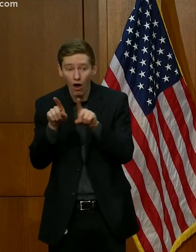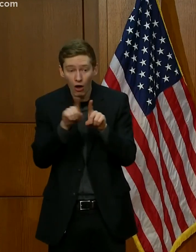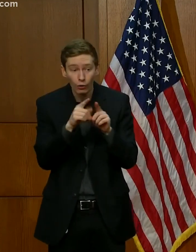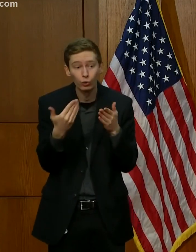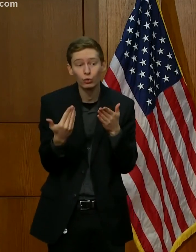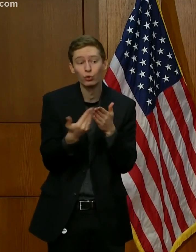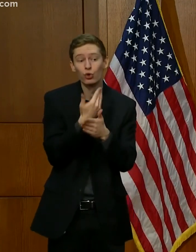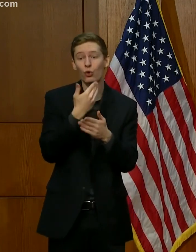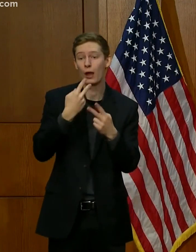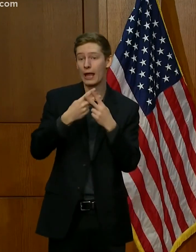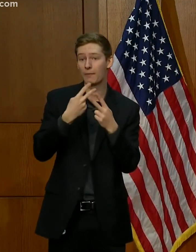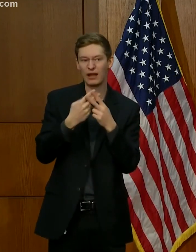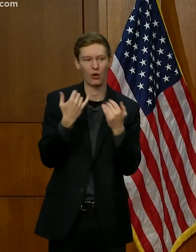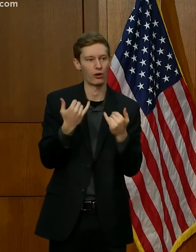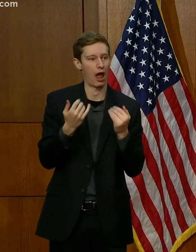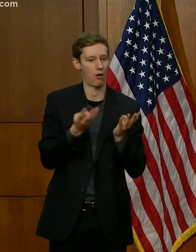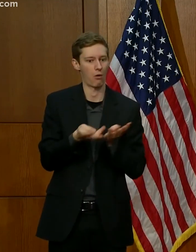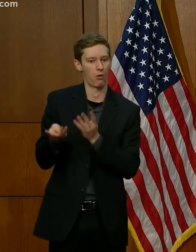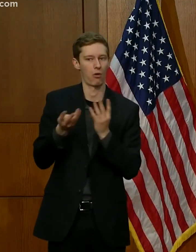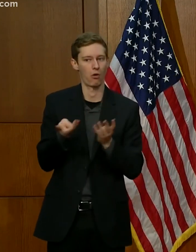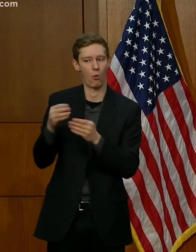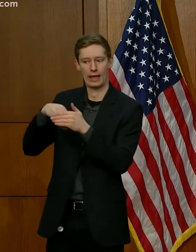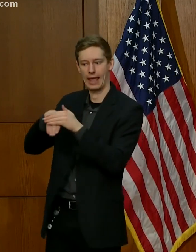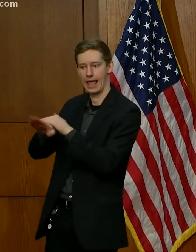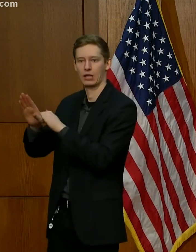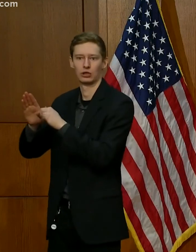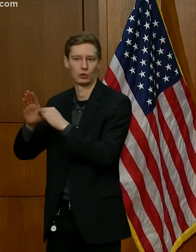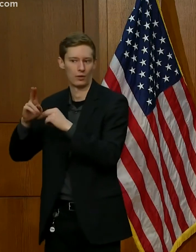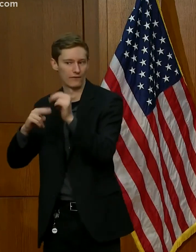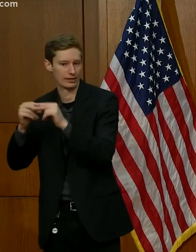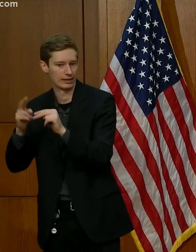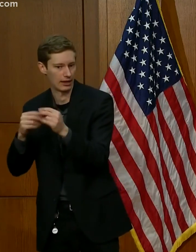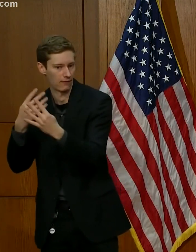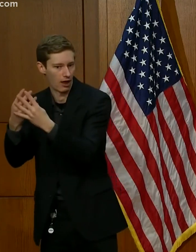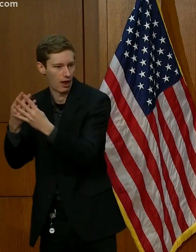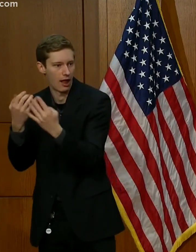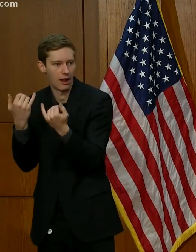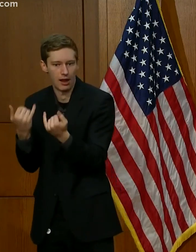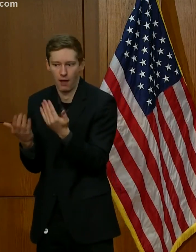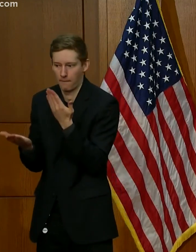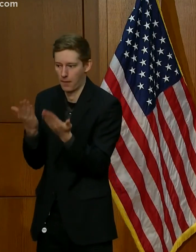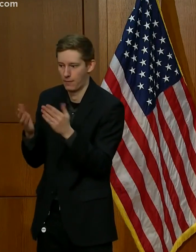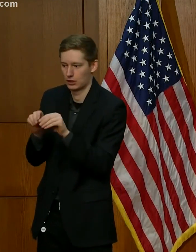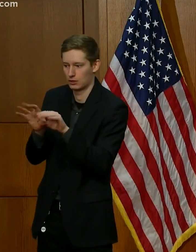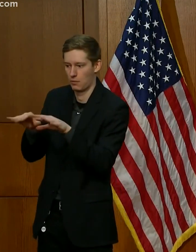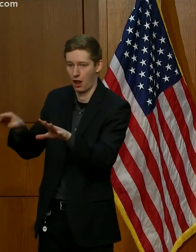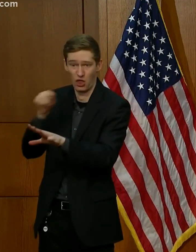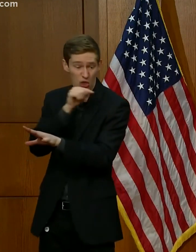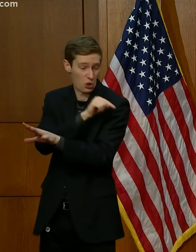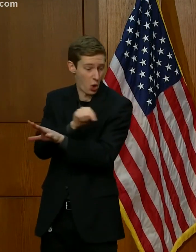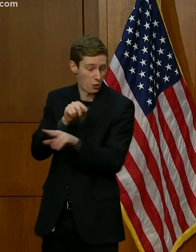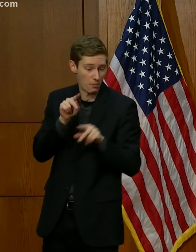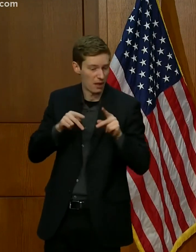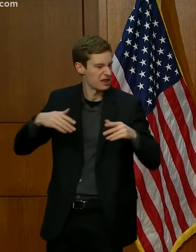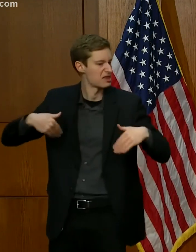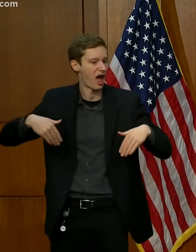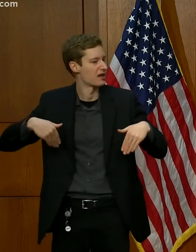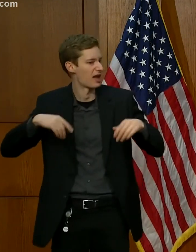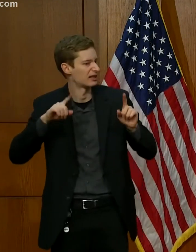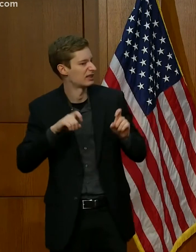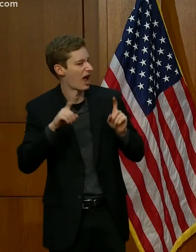these parents, who may not have been tested, and they are possibly spreading the virus to those who are already inside. Yeah, if you